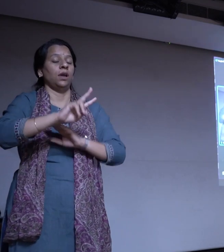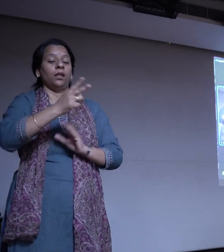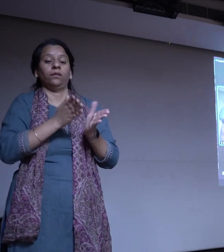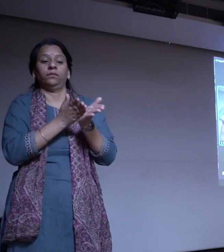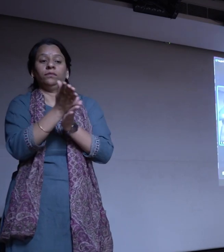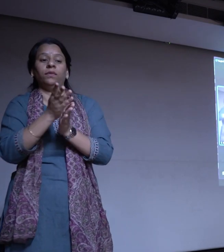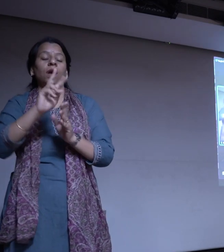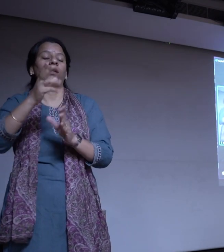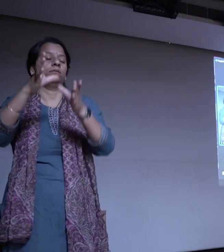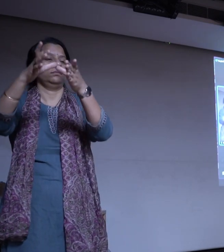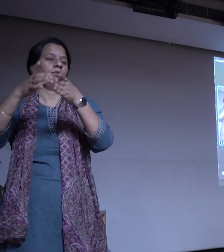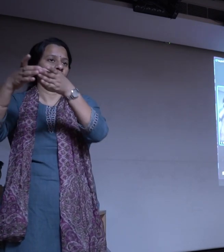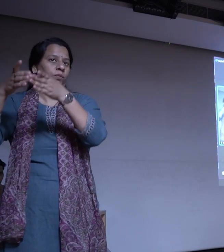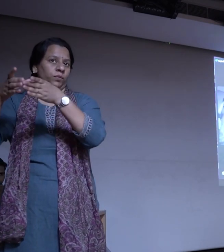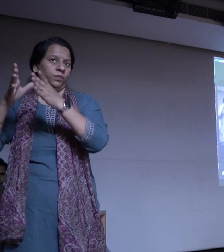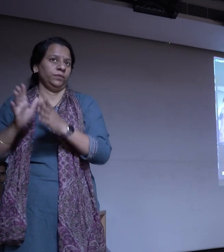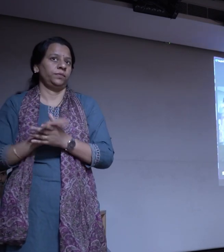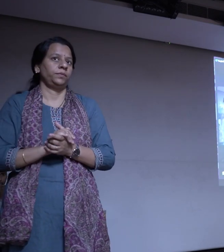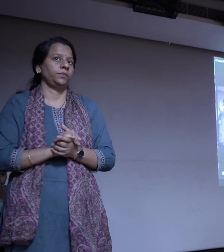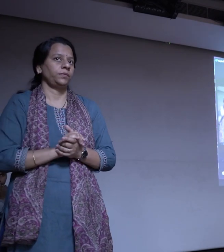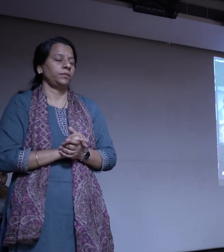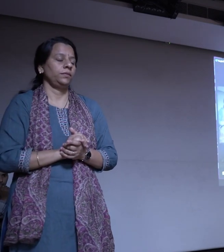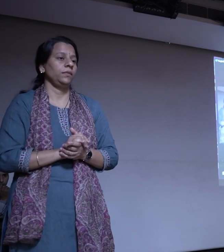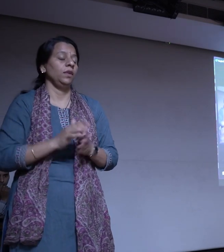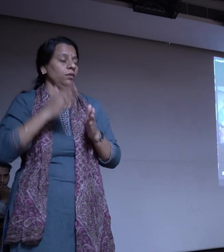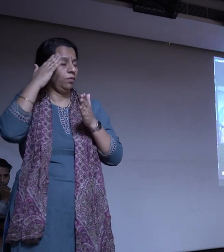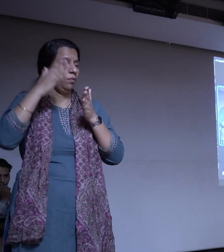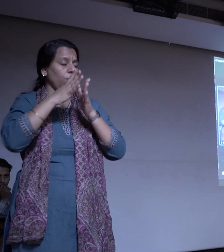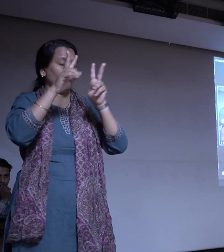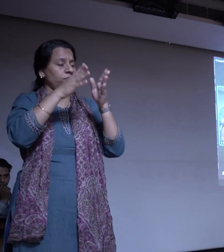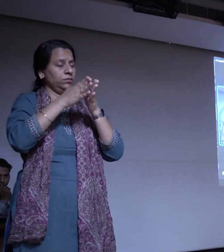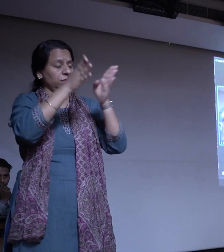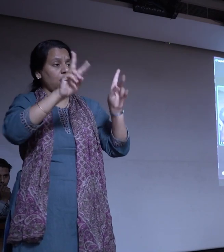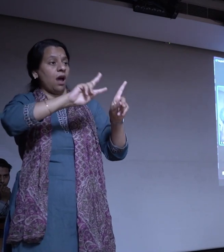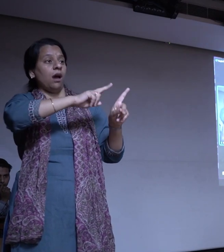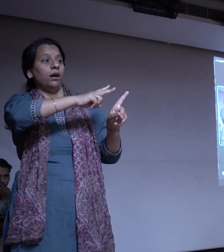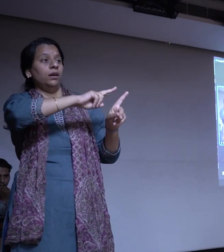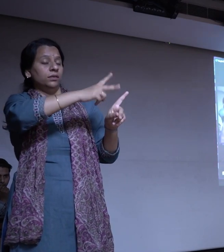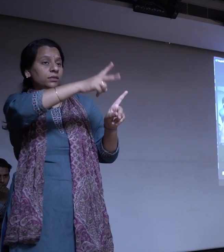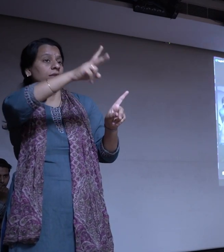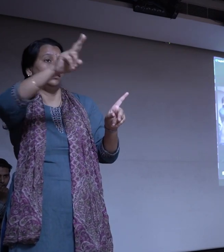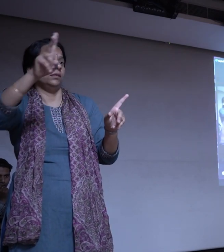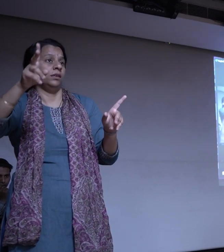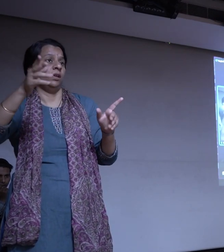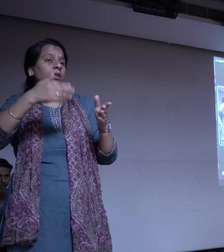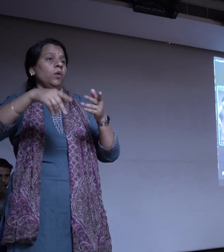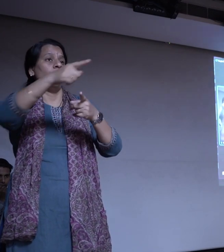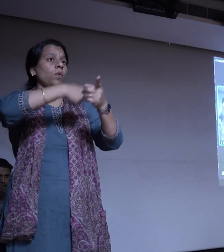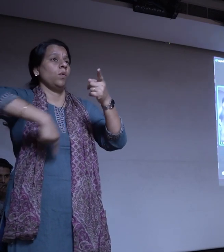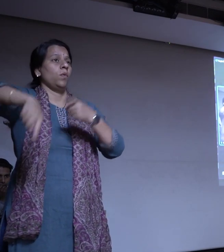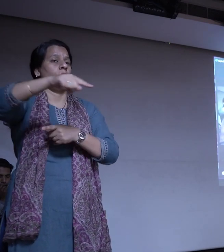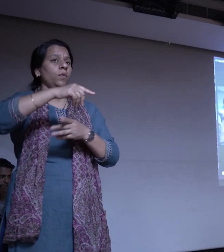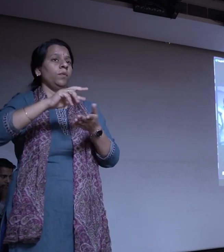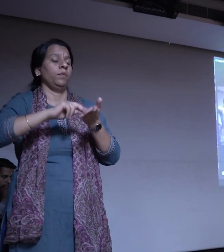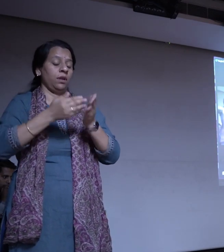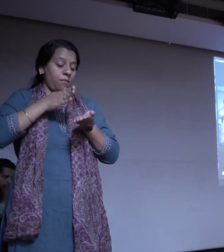cold disease but broadly if we look at all others they are basically